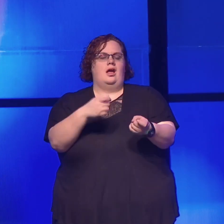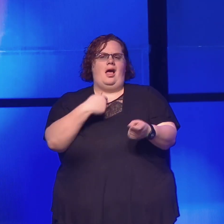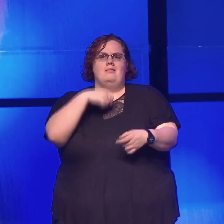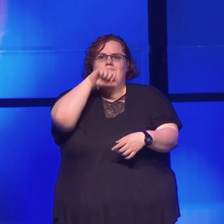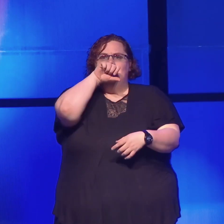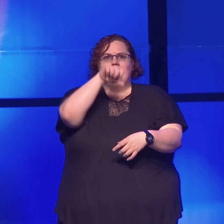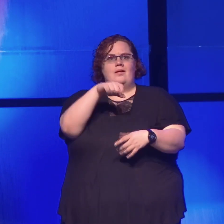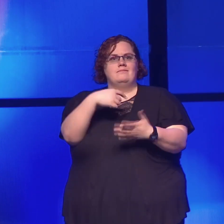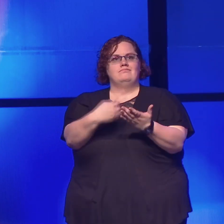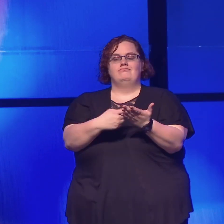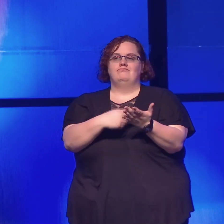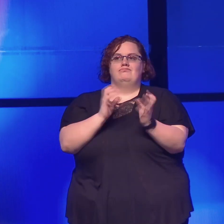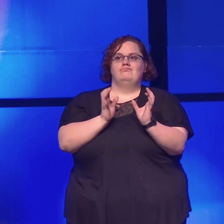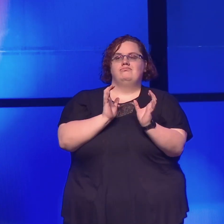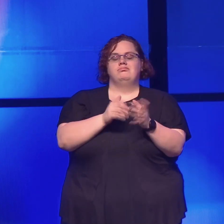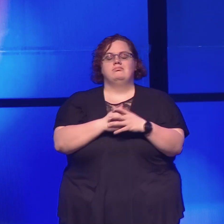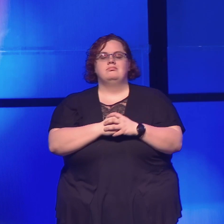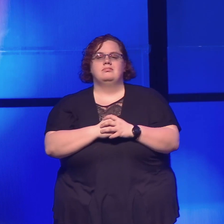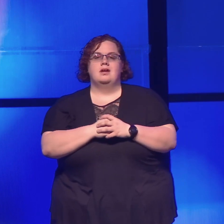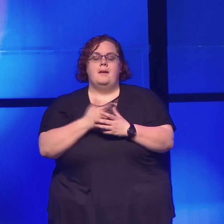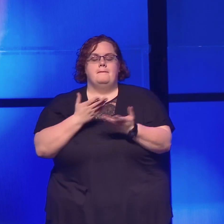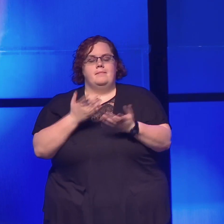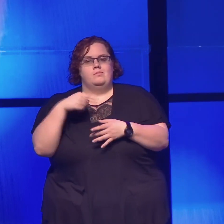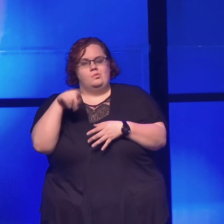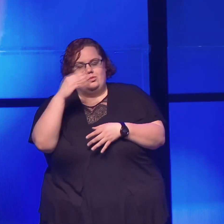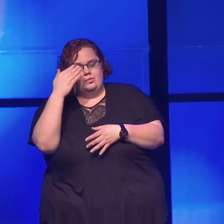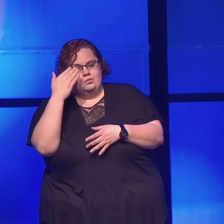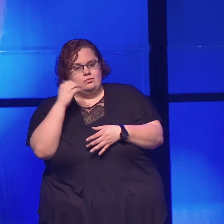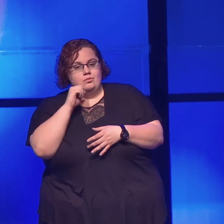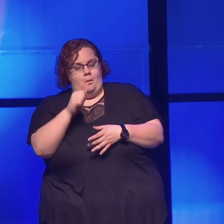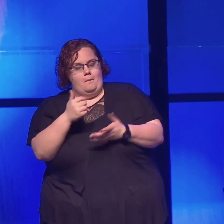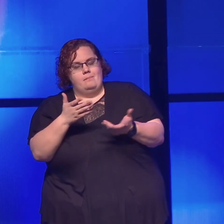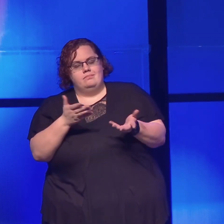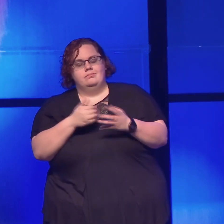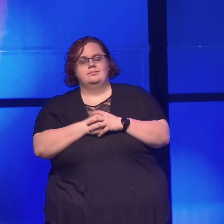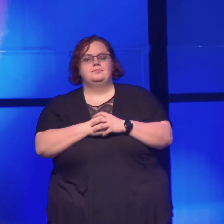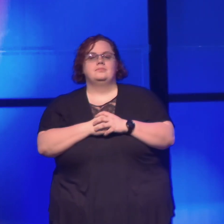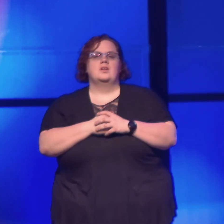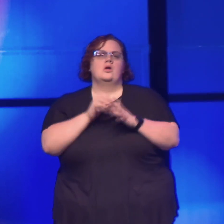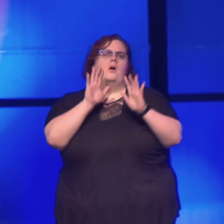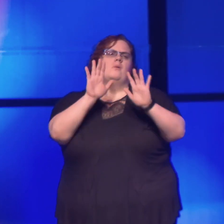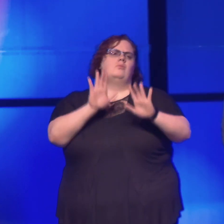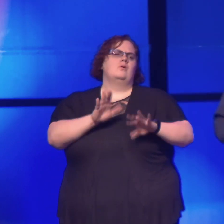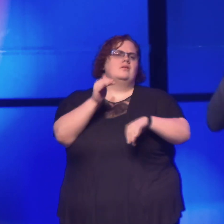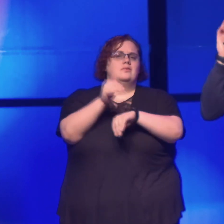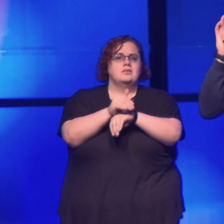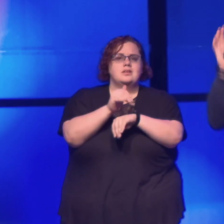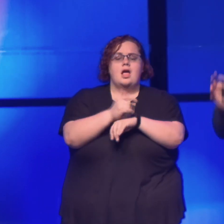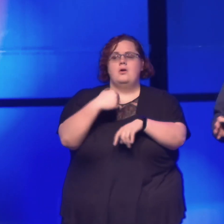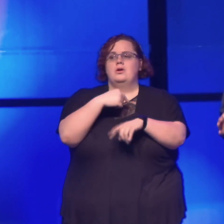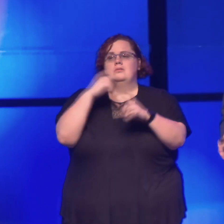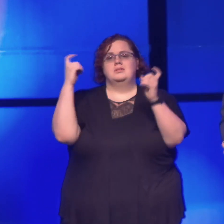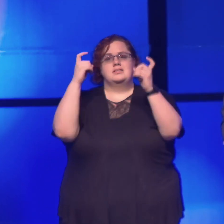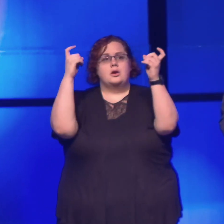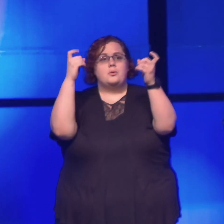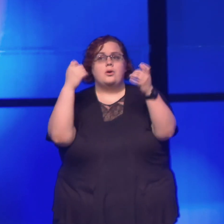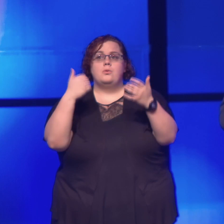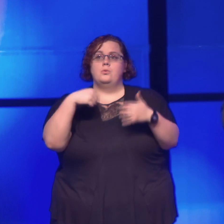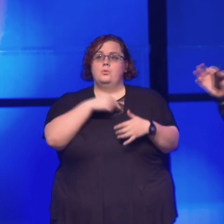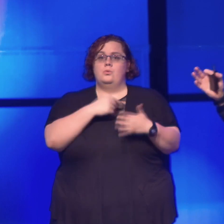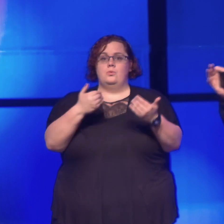giving. You might not like hearing about it, but so that's what we're doing. It's going to be a wonderful evening, and we're going to celebrate it. We've got some guests that are